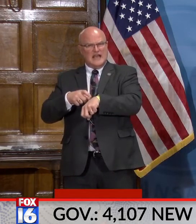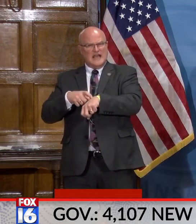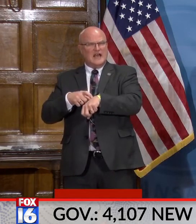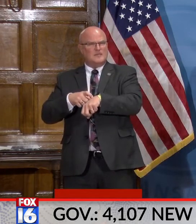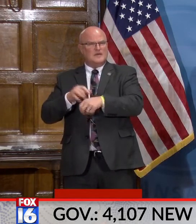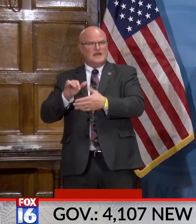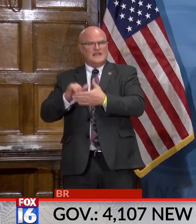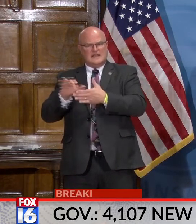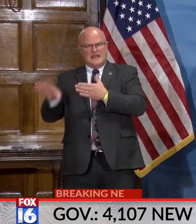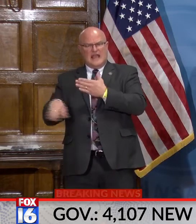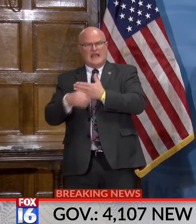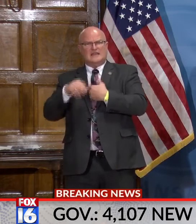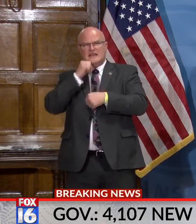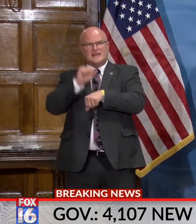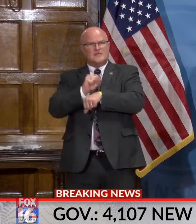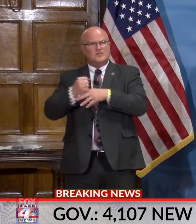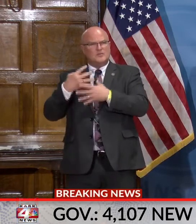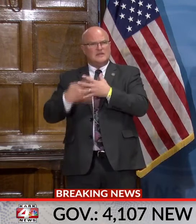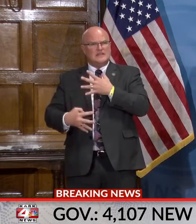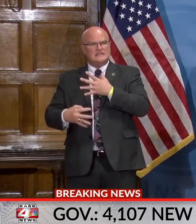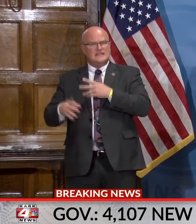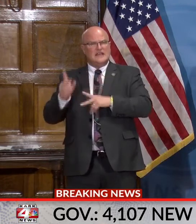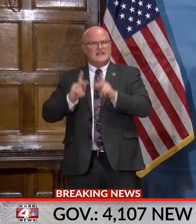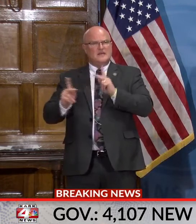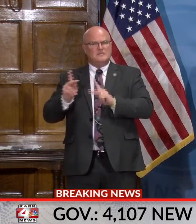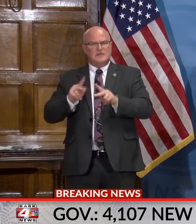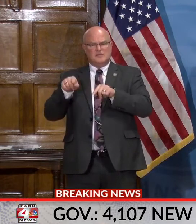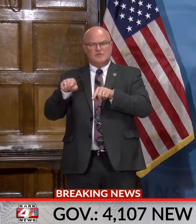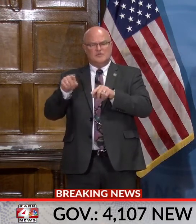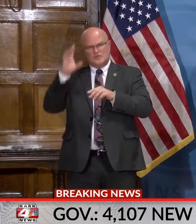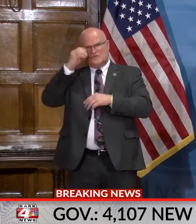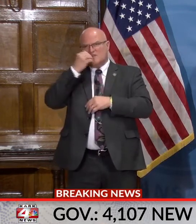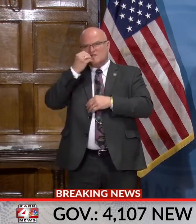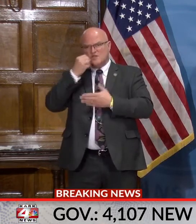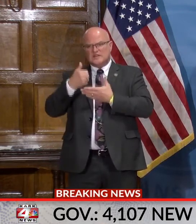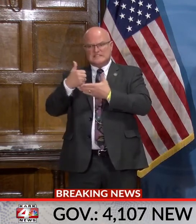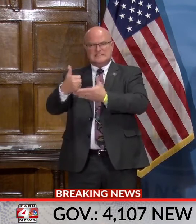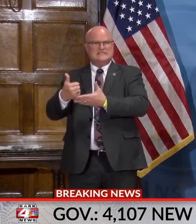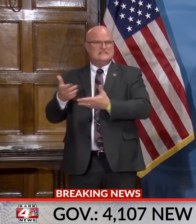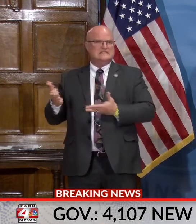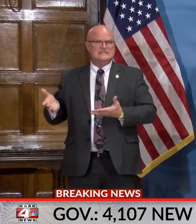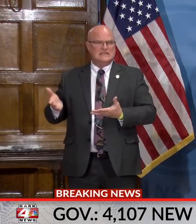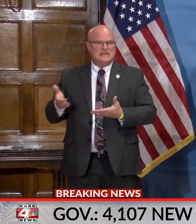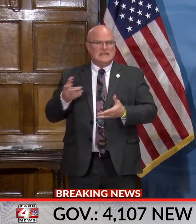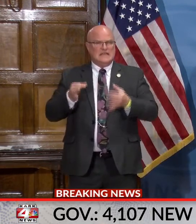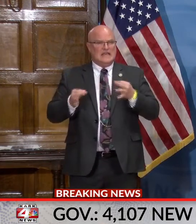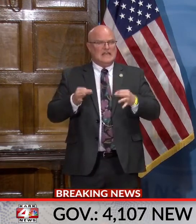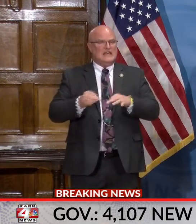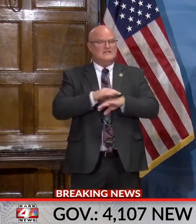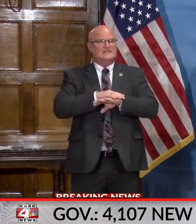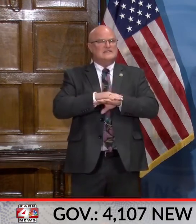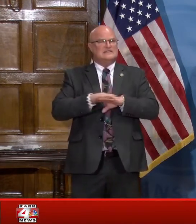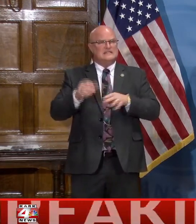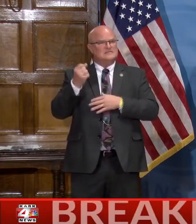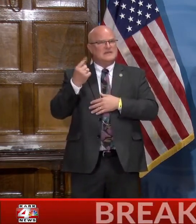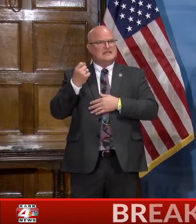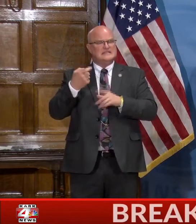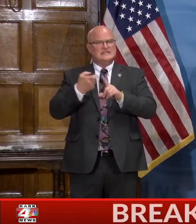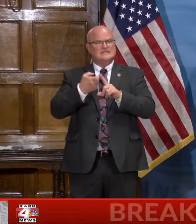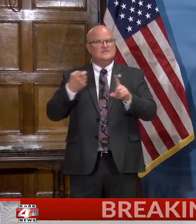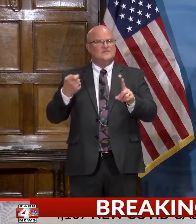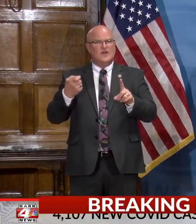the unemployment list and the people looking for food assistance, if it doesn't make sense from